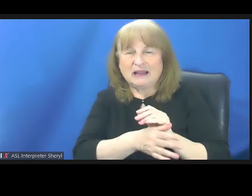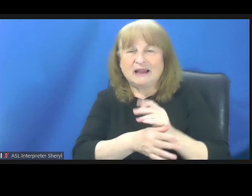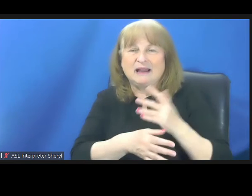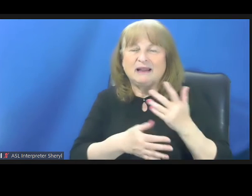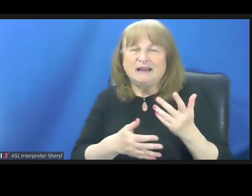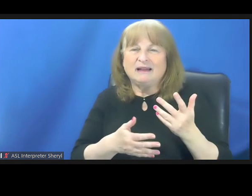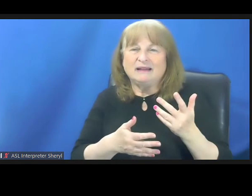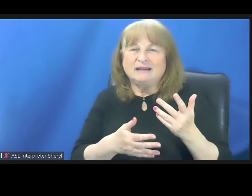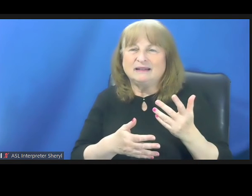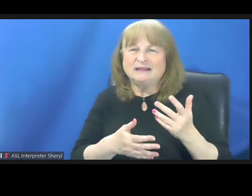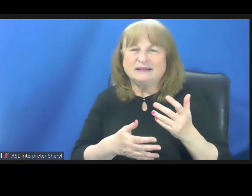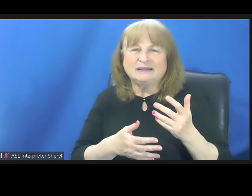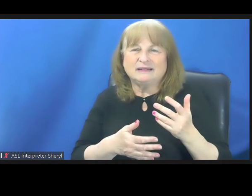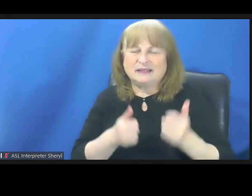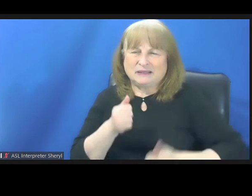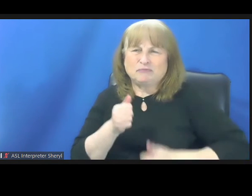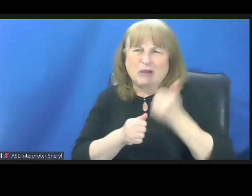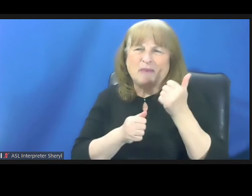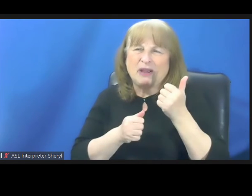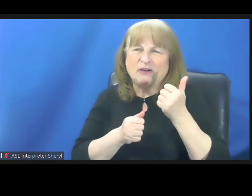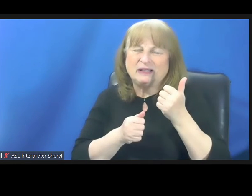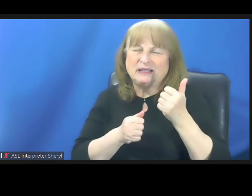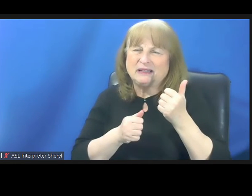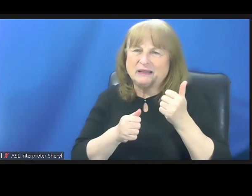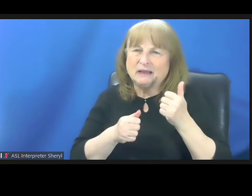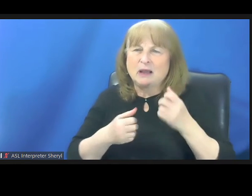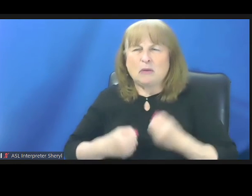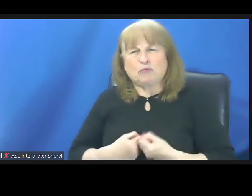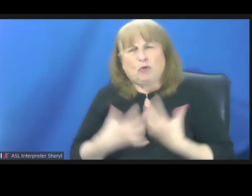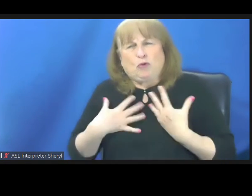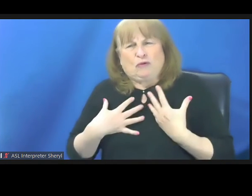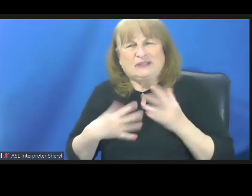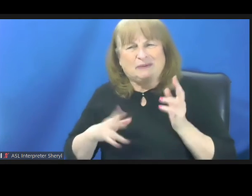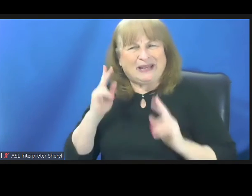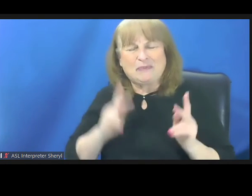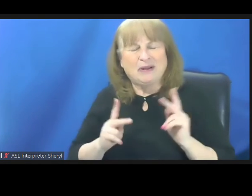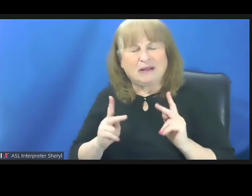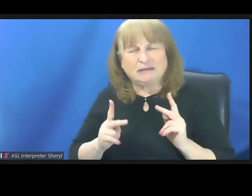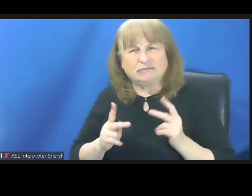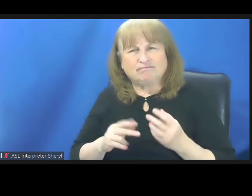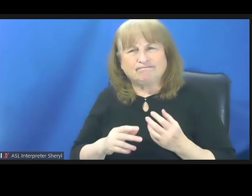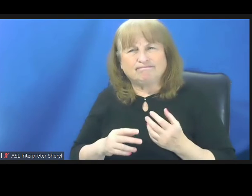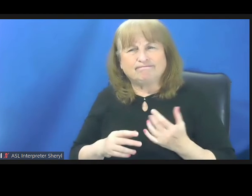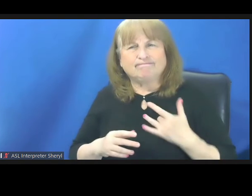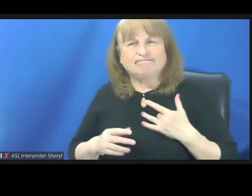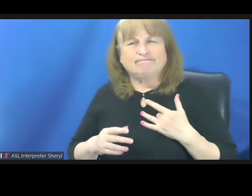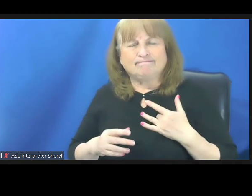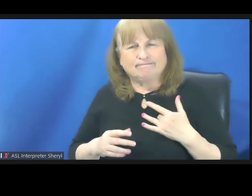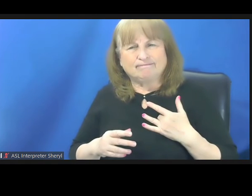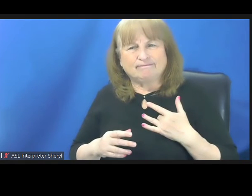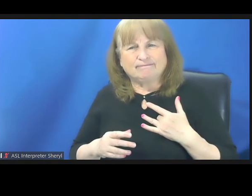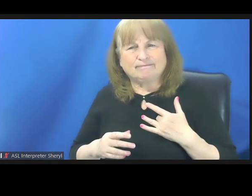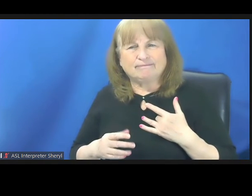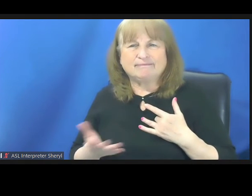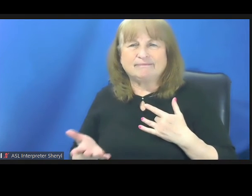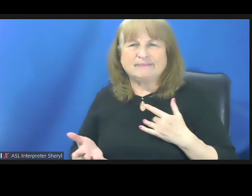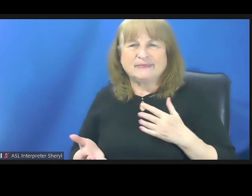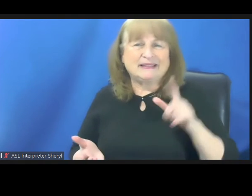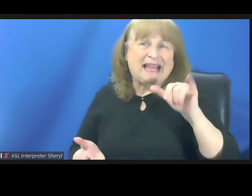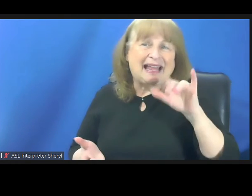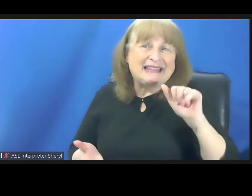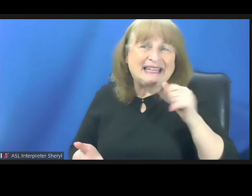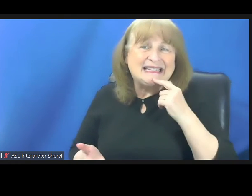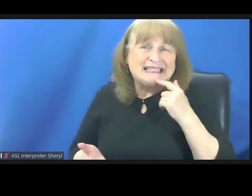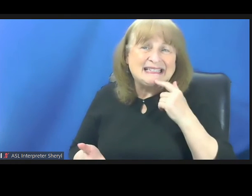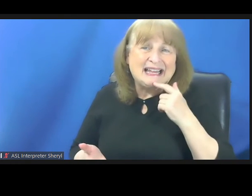images primarily moves people. So it brings in, like my Lina's